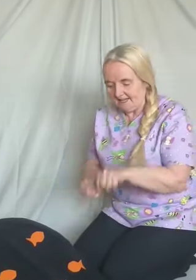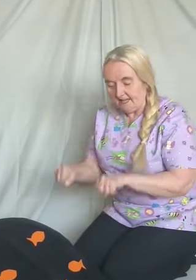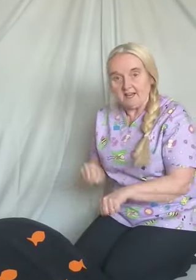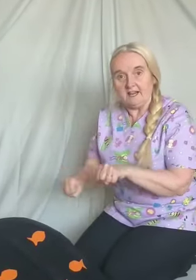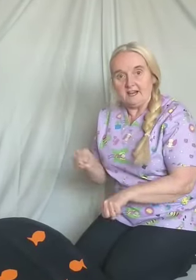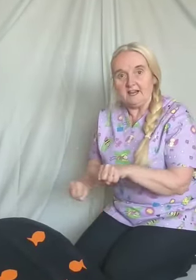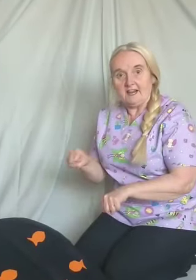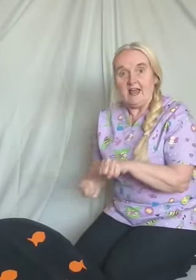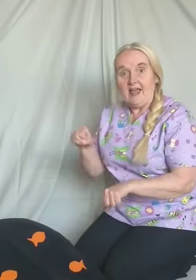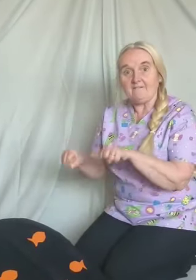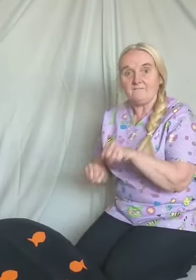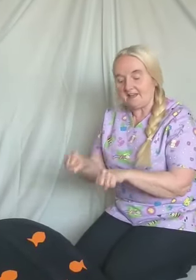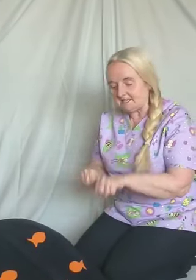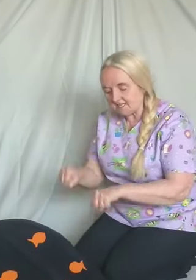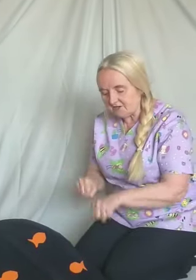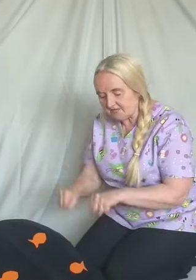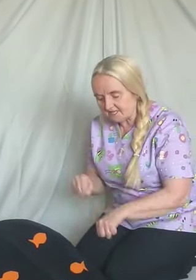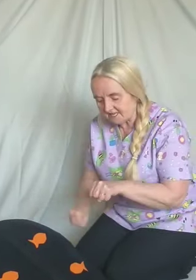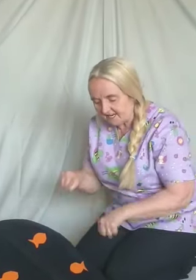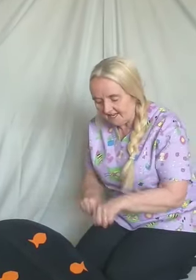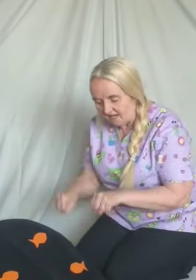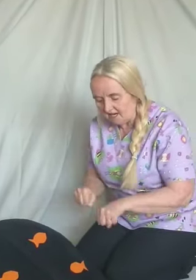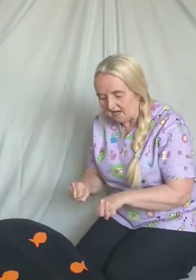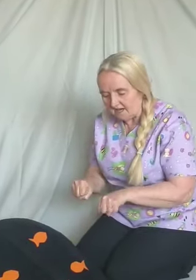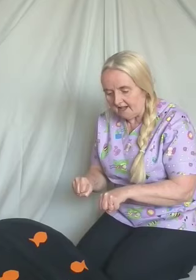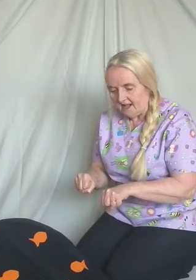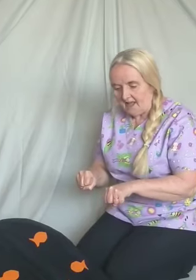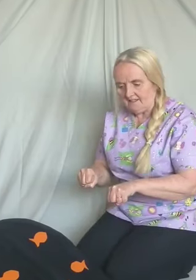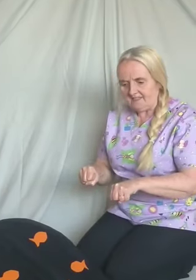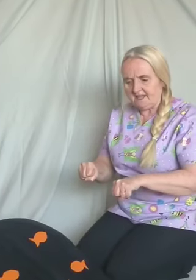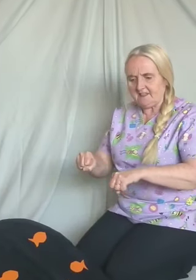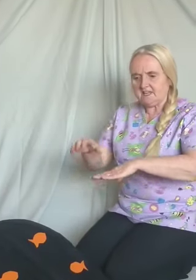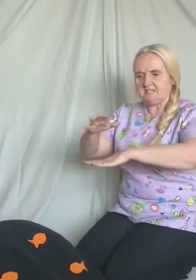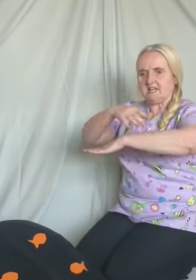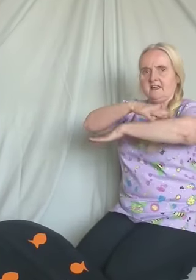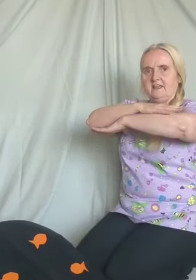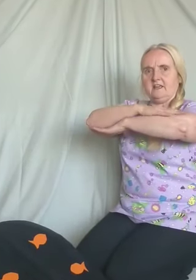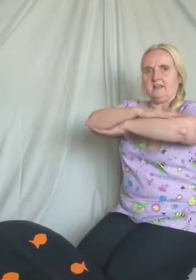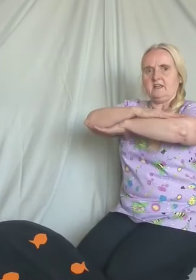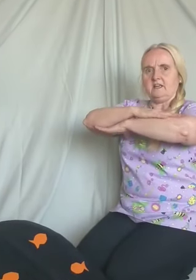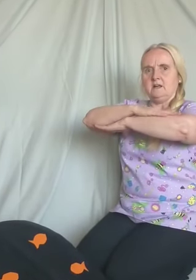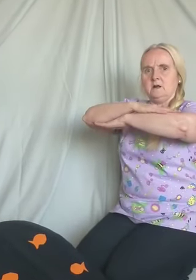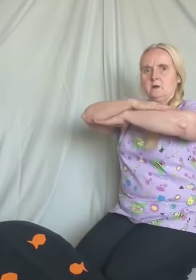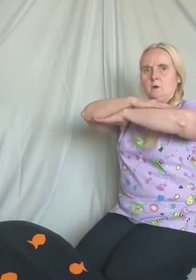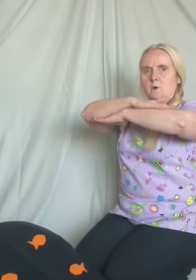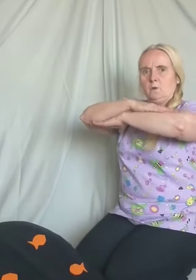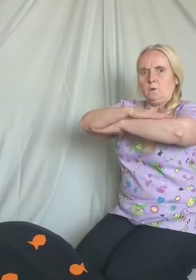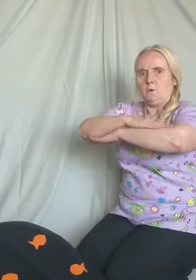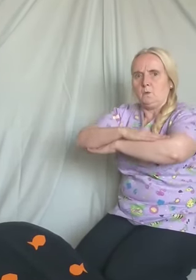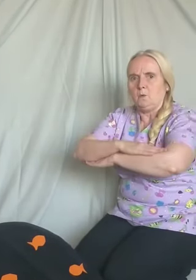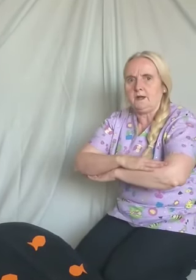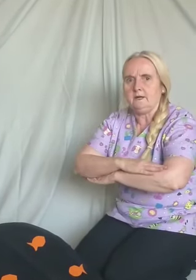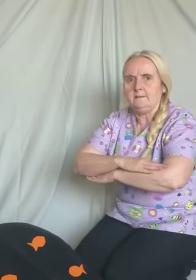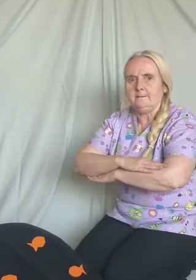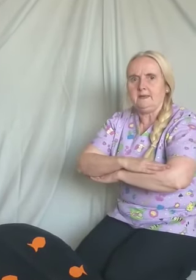hill, and faster still, and then they said, wait a